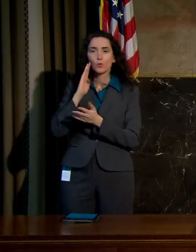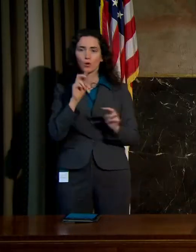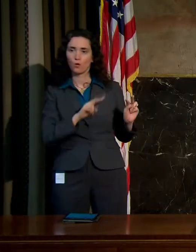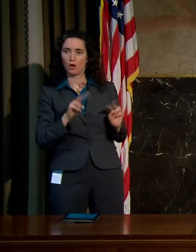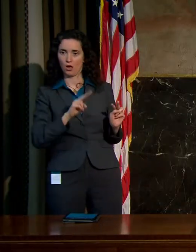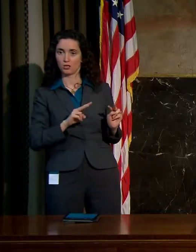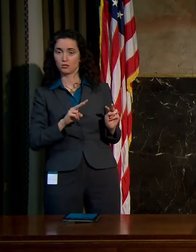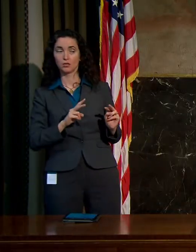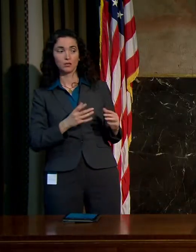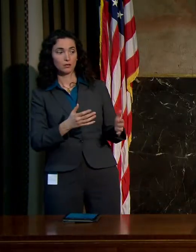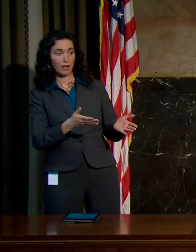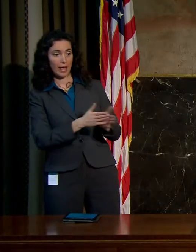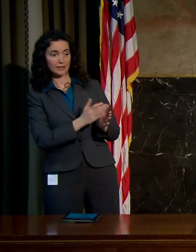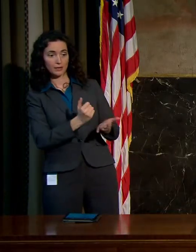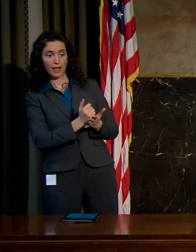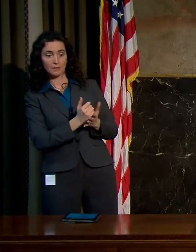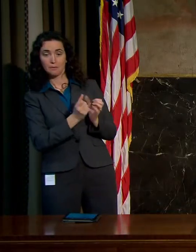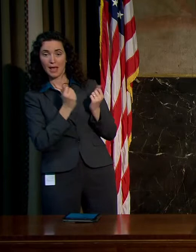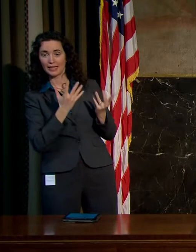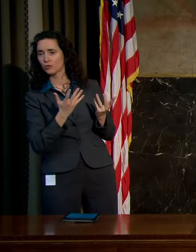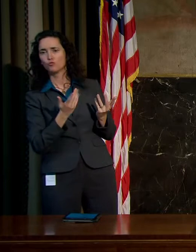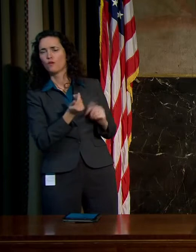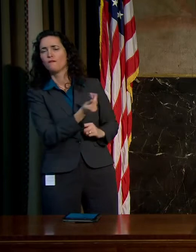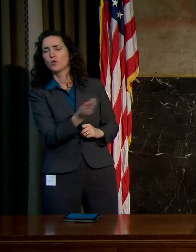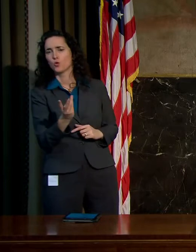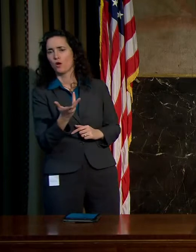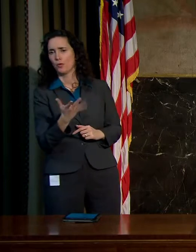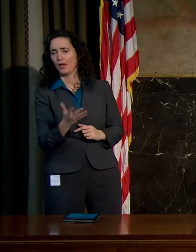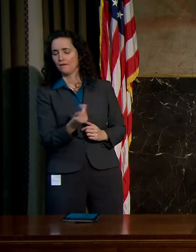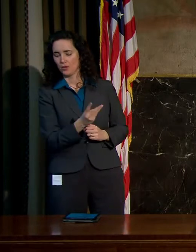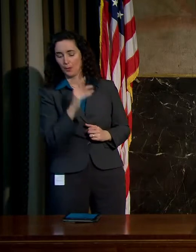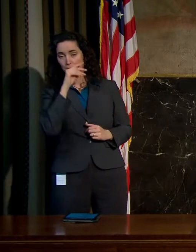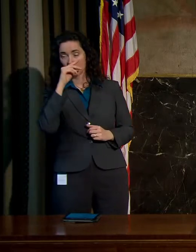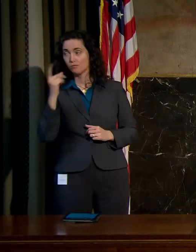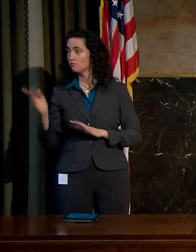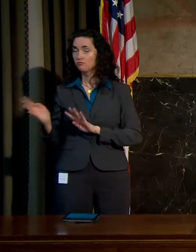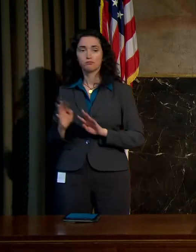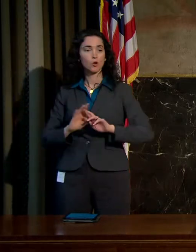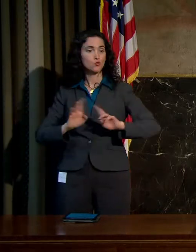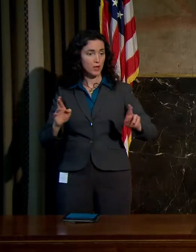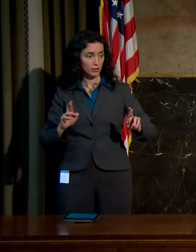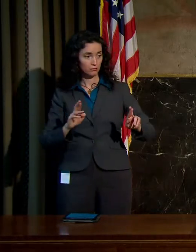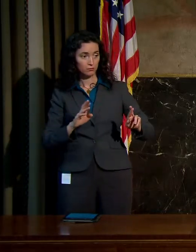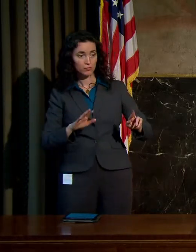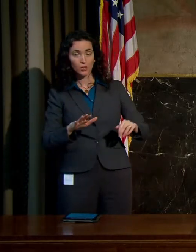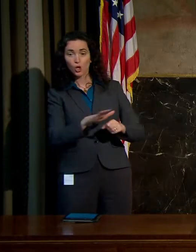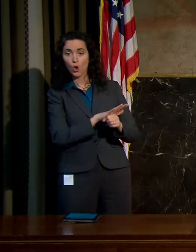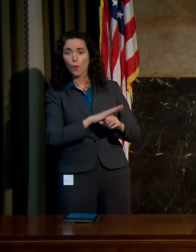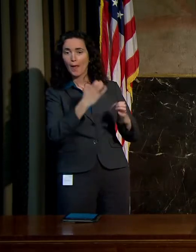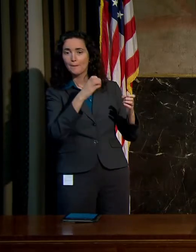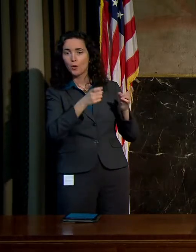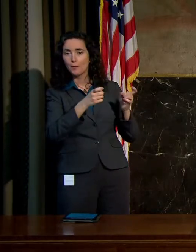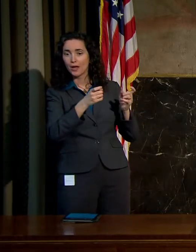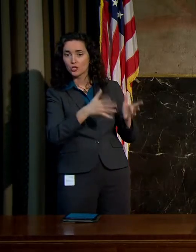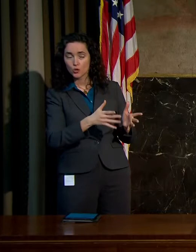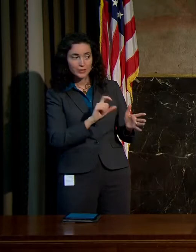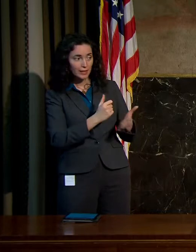but we have received a few. And we obviously stand at the ready to offer support to local emergency